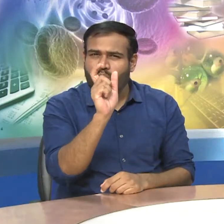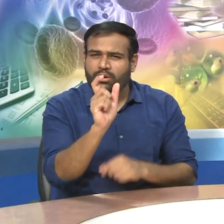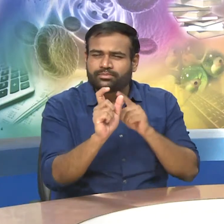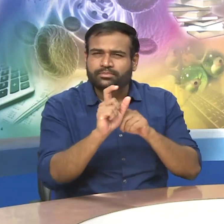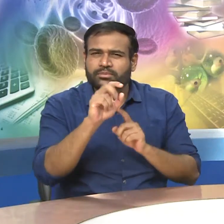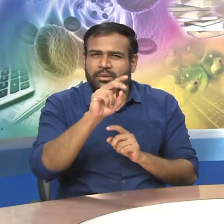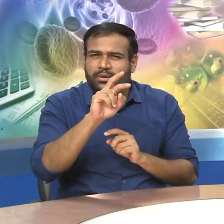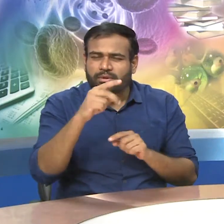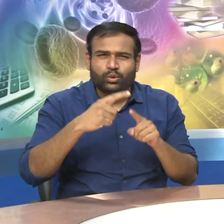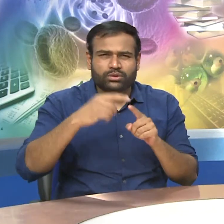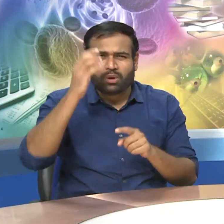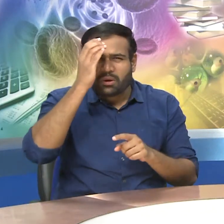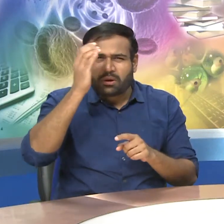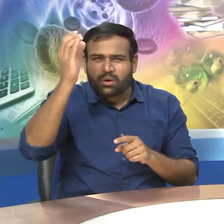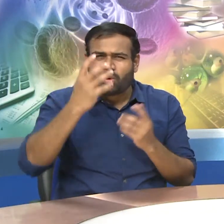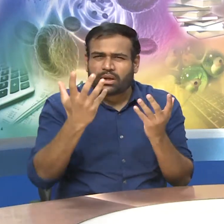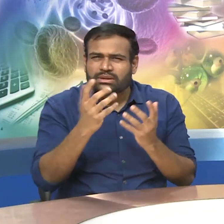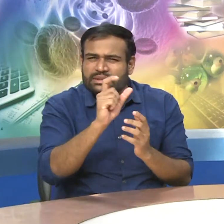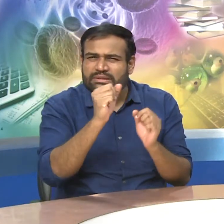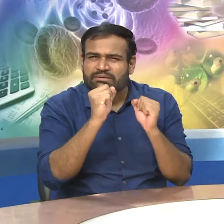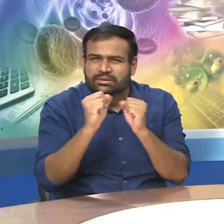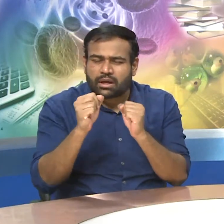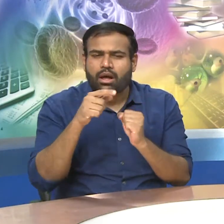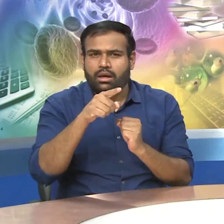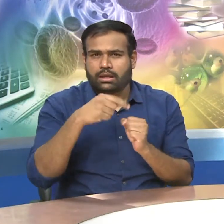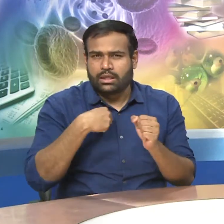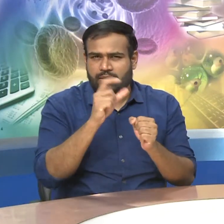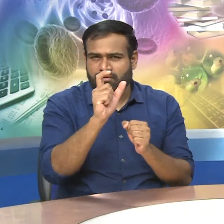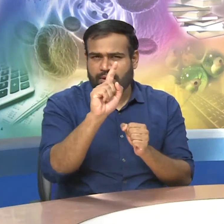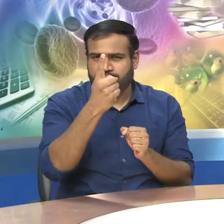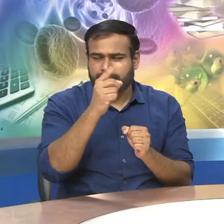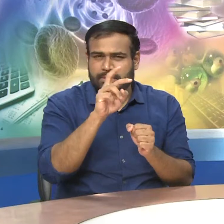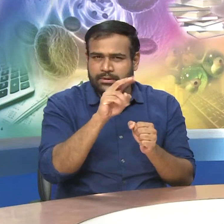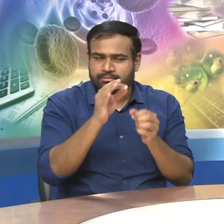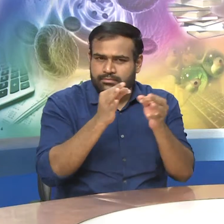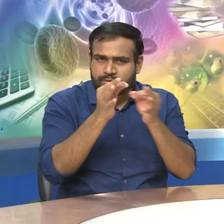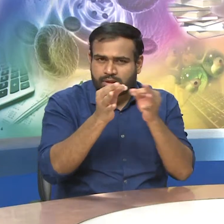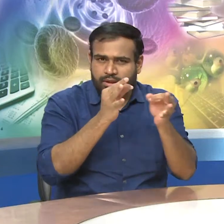First, we will discuss about difficult terms and concepts.